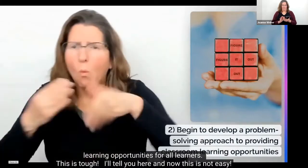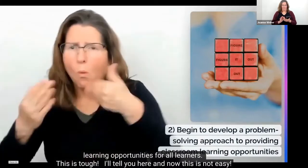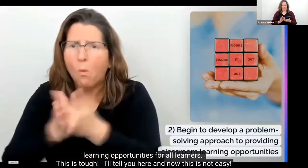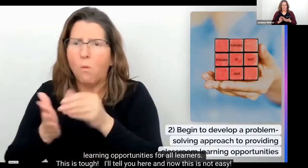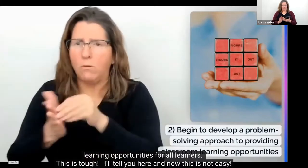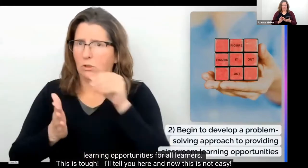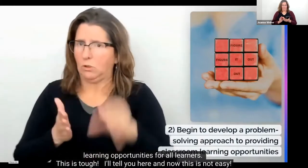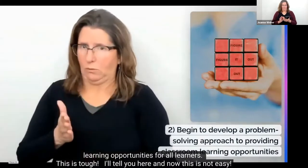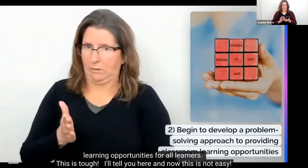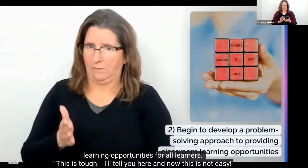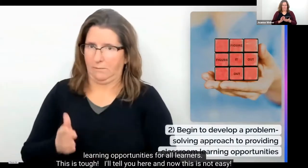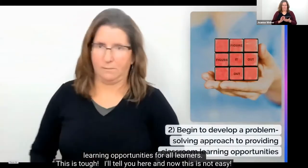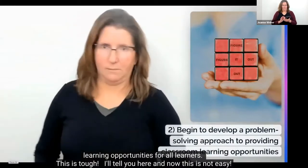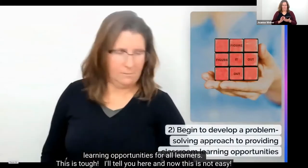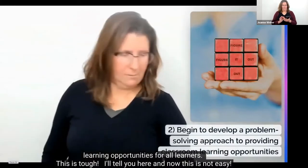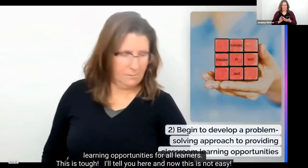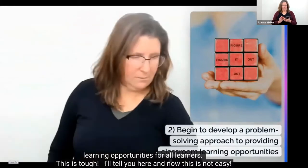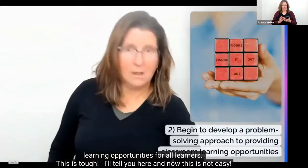opportunities for all learners.